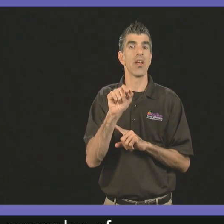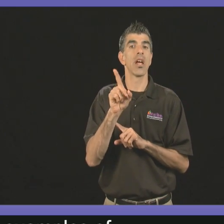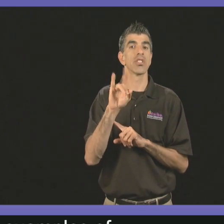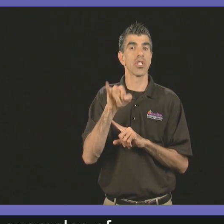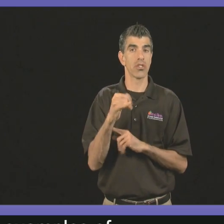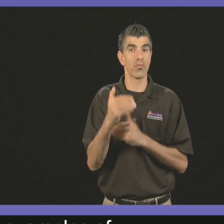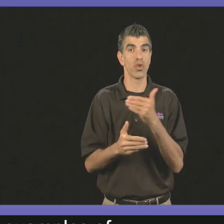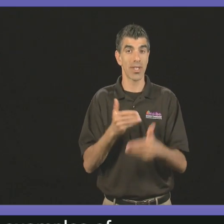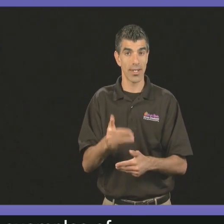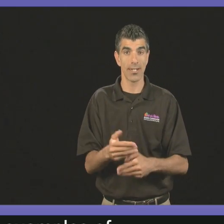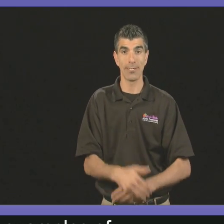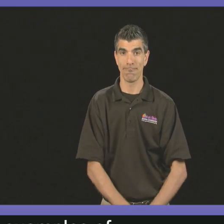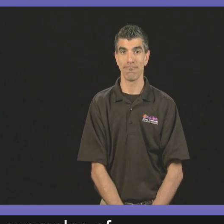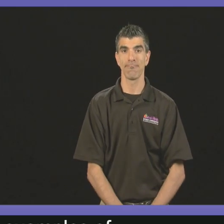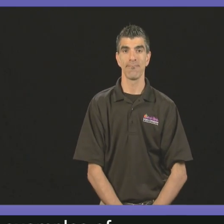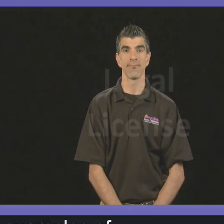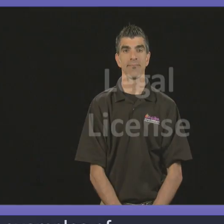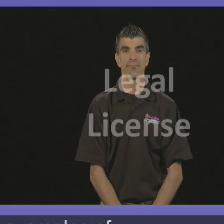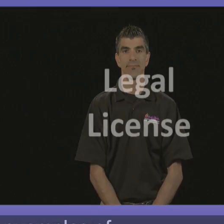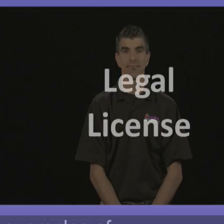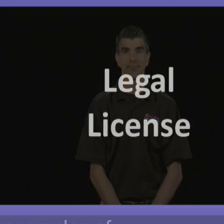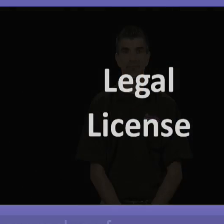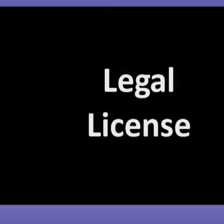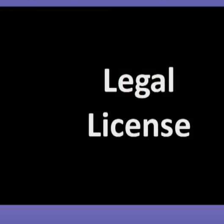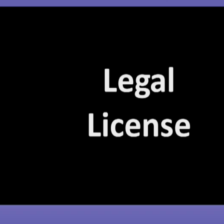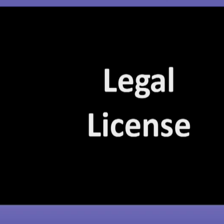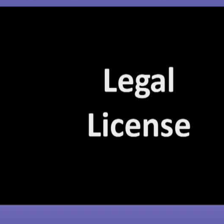administrative adjudicatory proceedings.